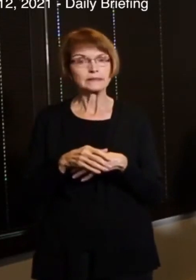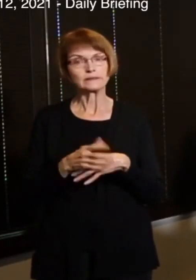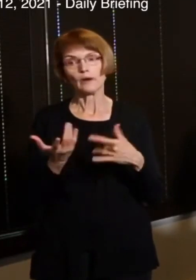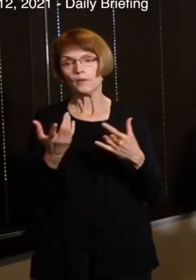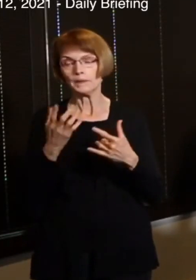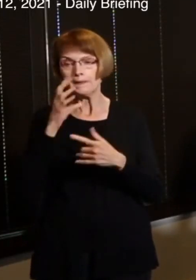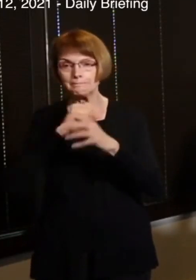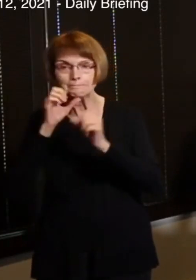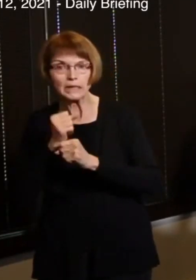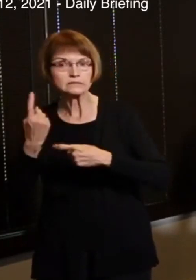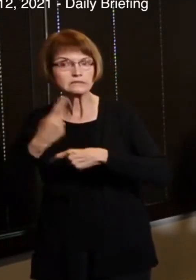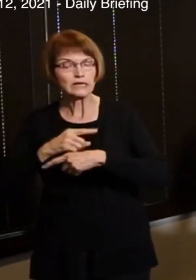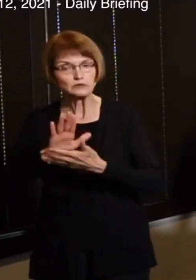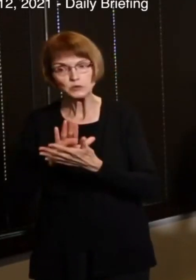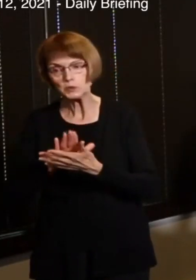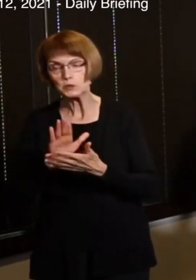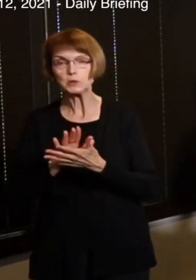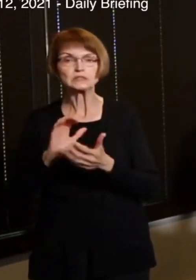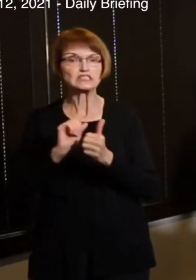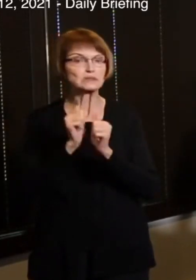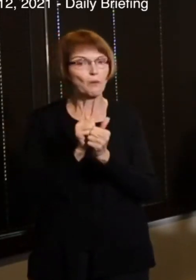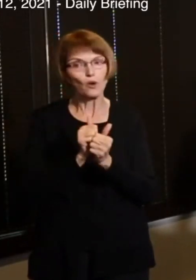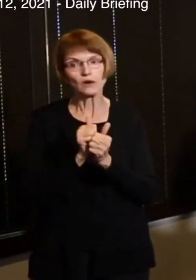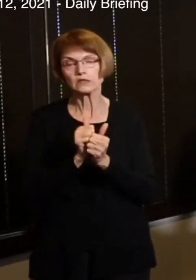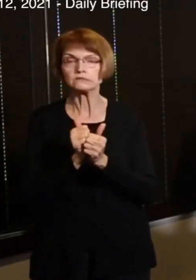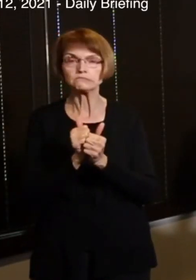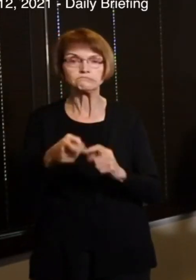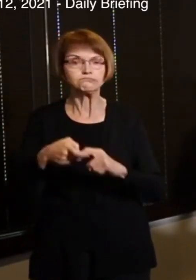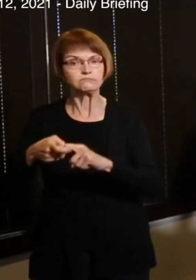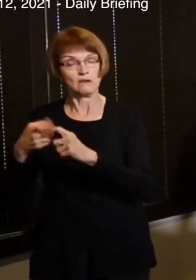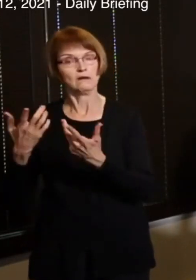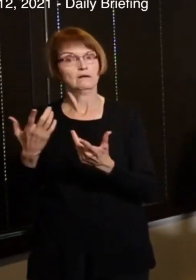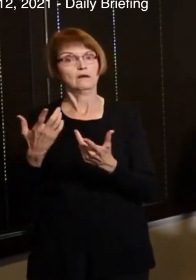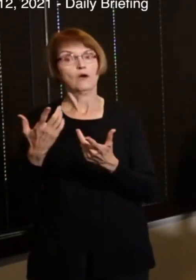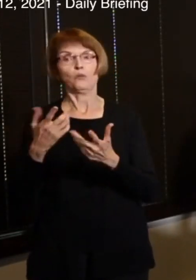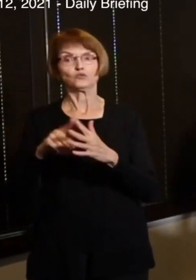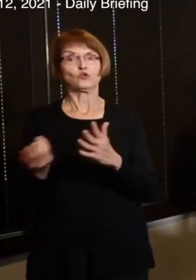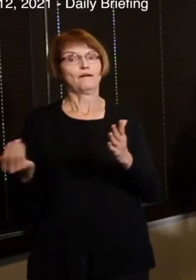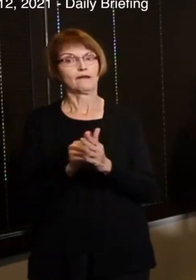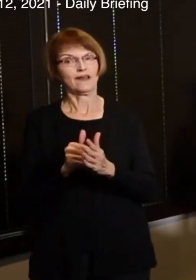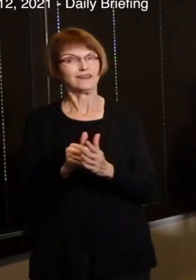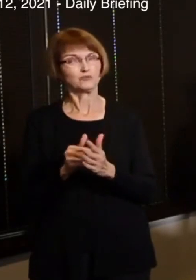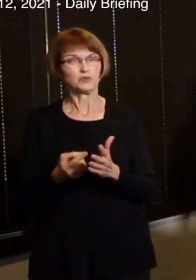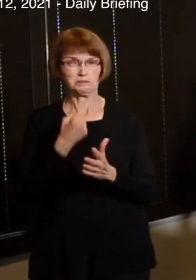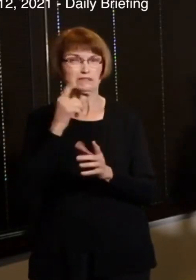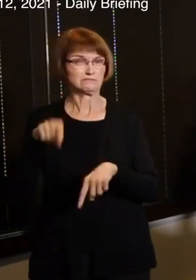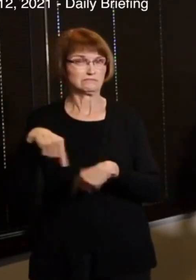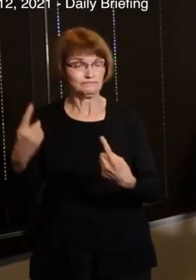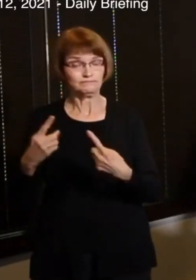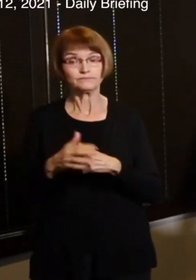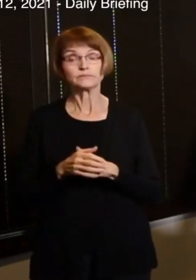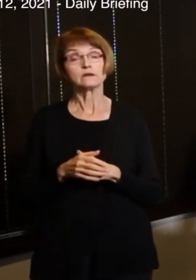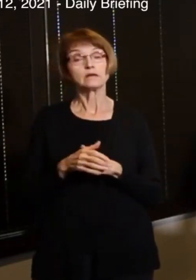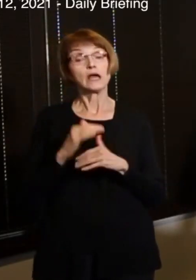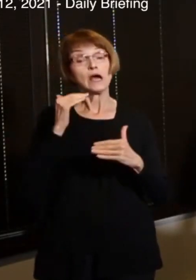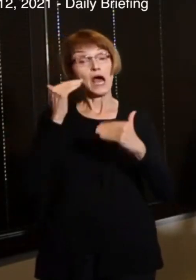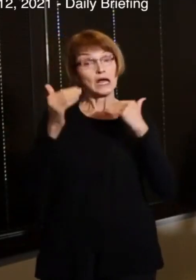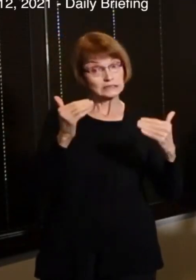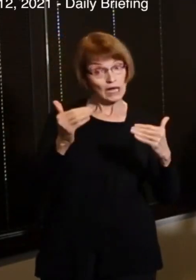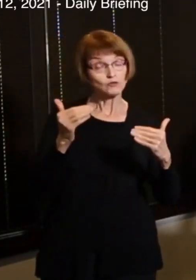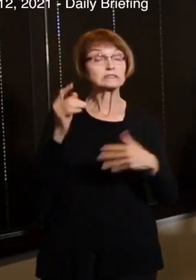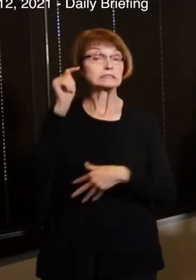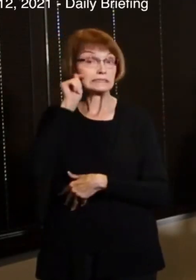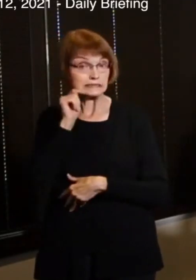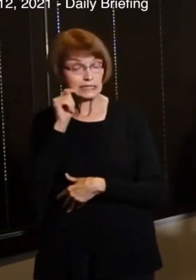that we've missed out on or missed over the past year. As with adults, adolescents who get the Pfizer vaccine will get